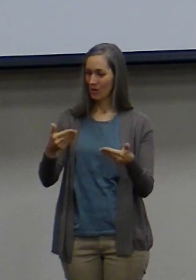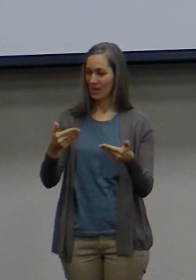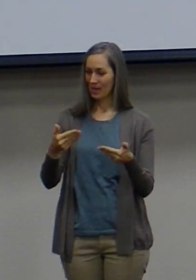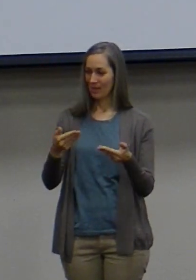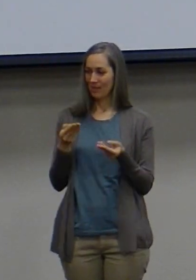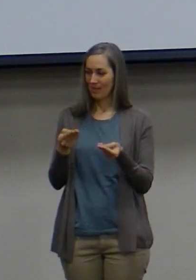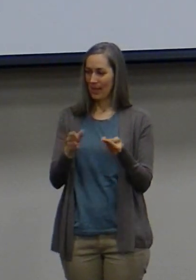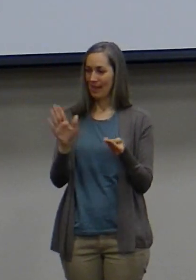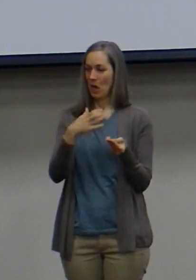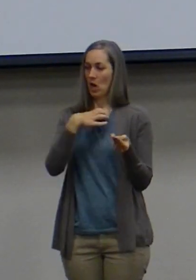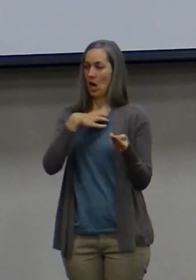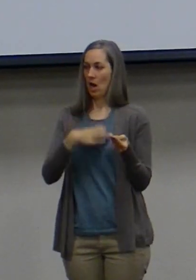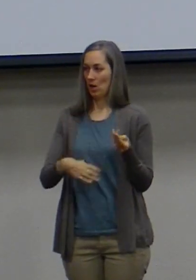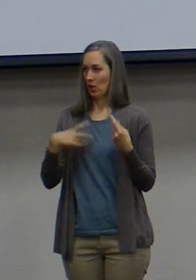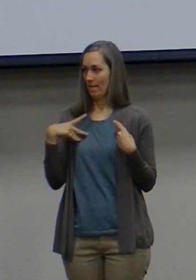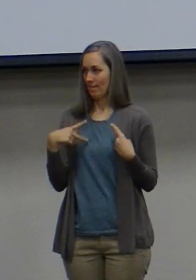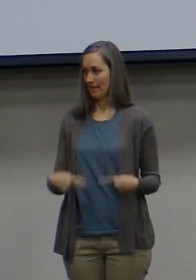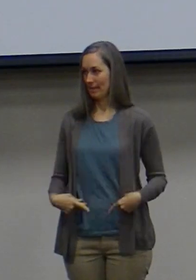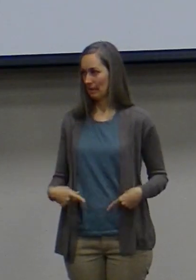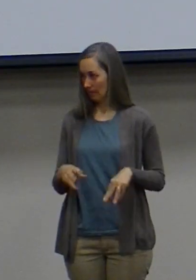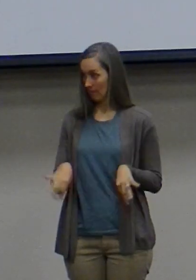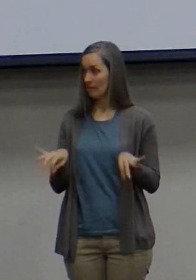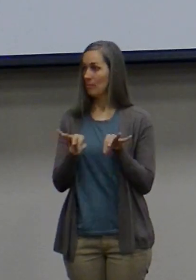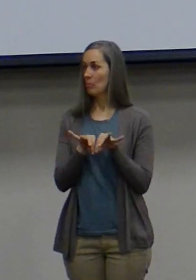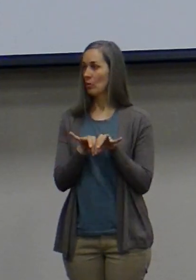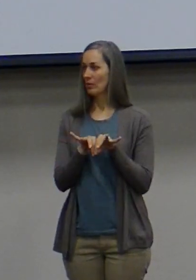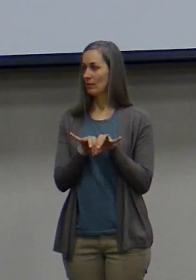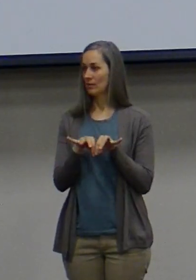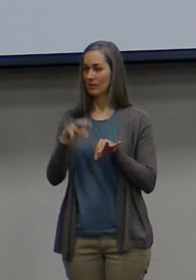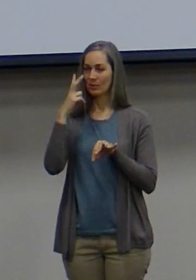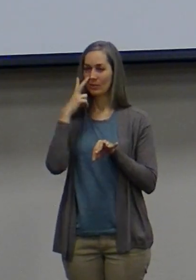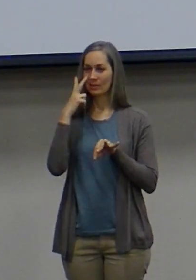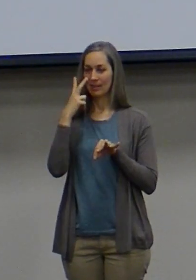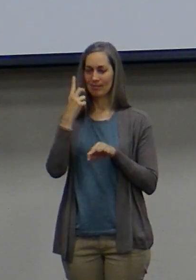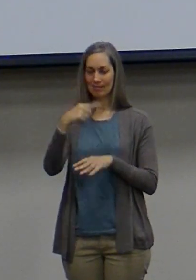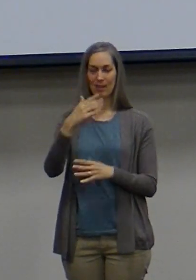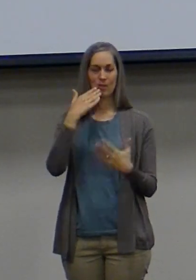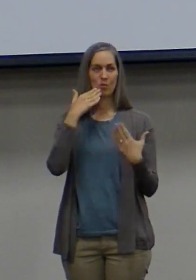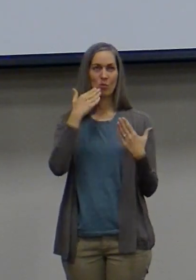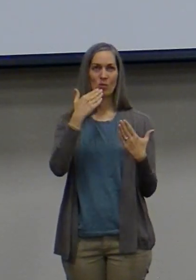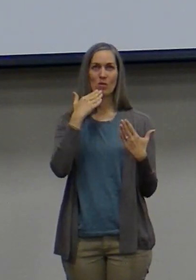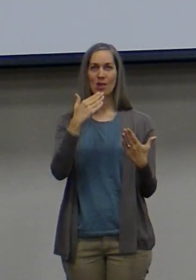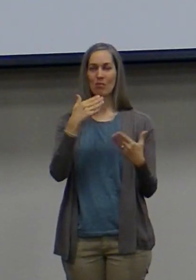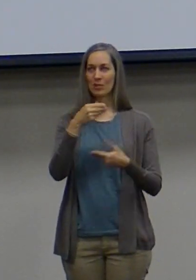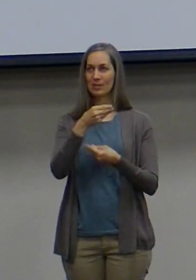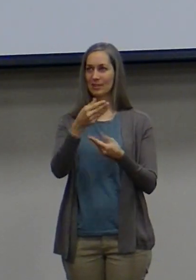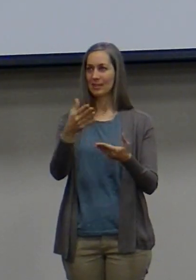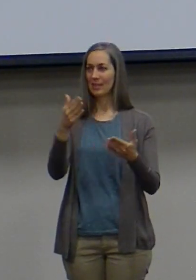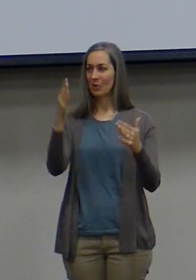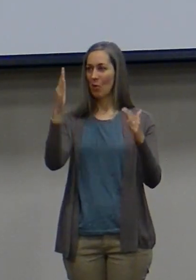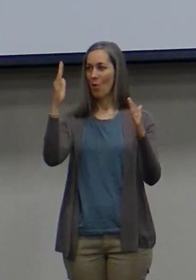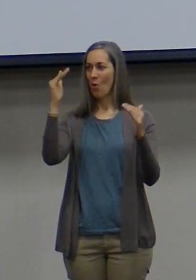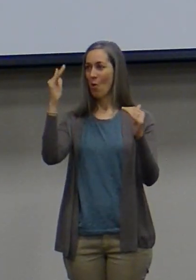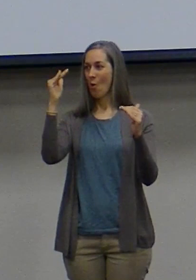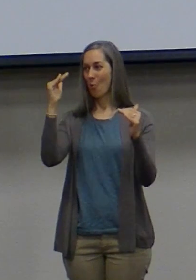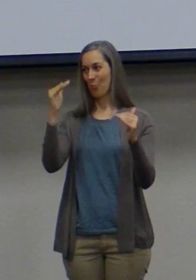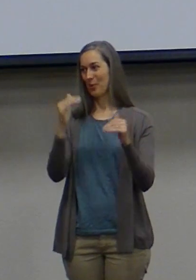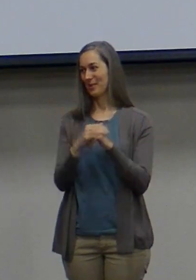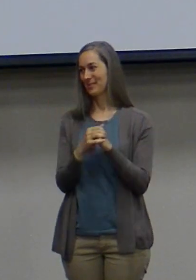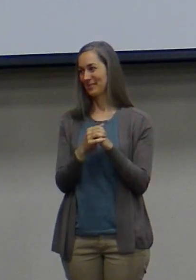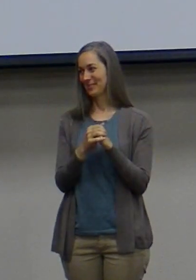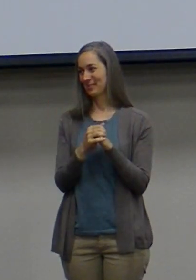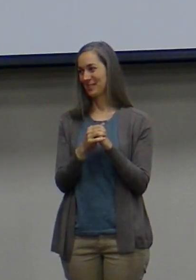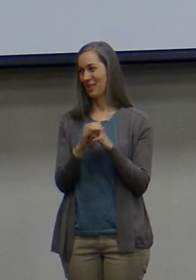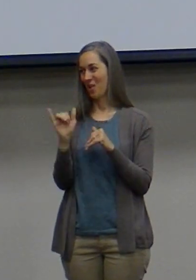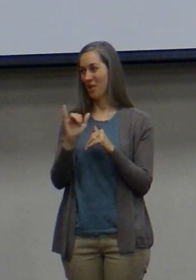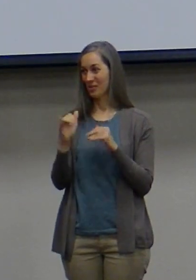hunger, and that is so, so important. And you see the gratefulness and the hope that kind of comes back on in their faces. But then